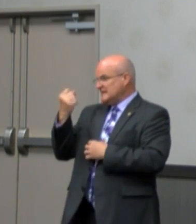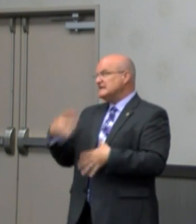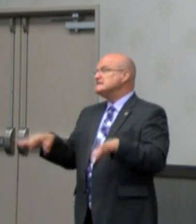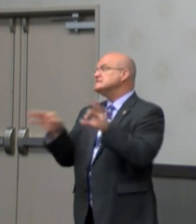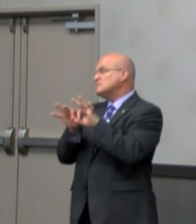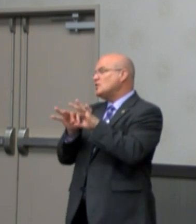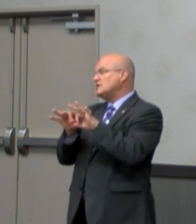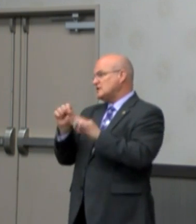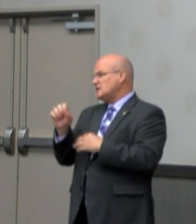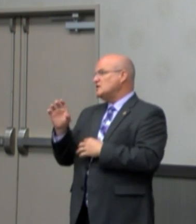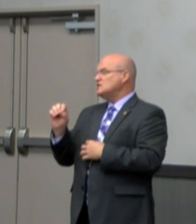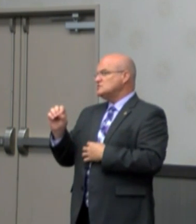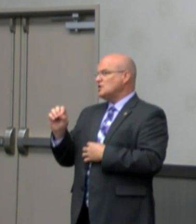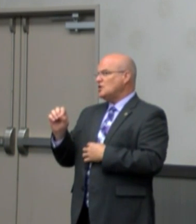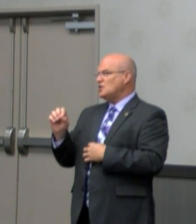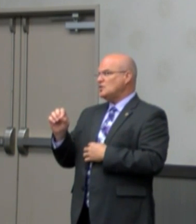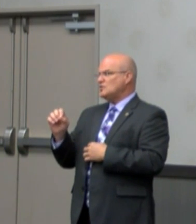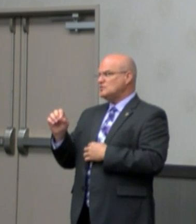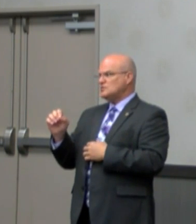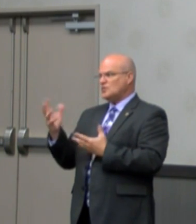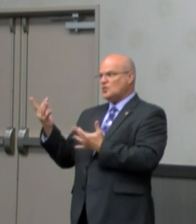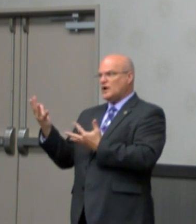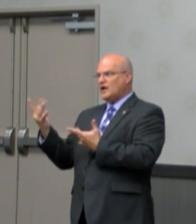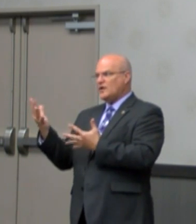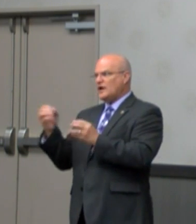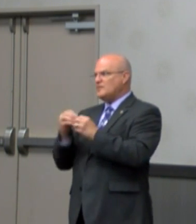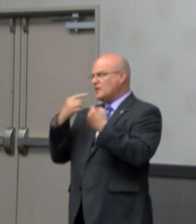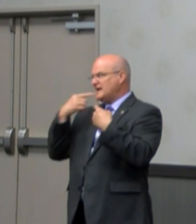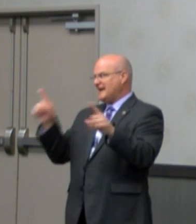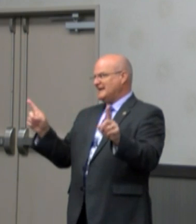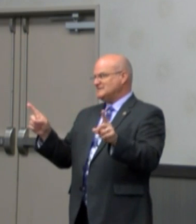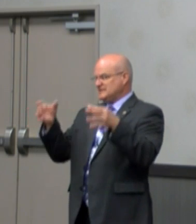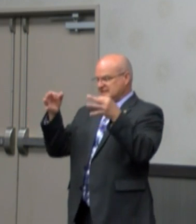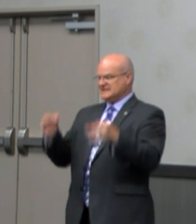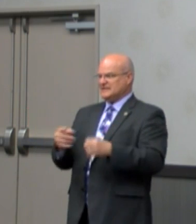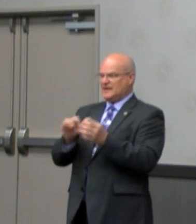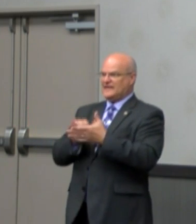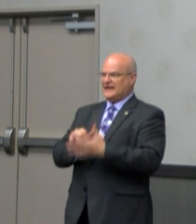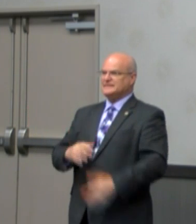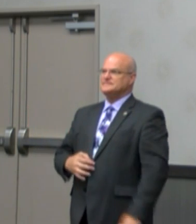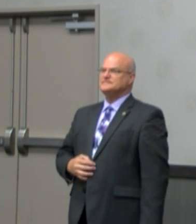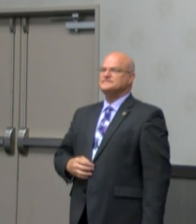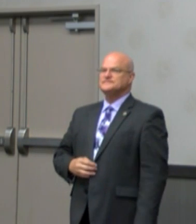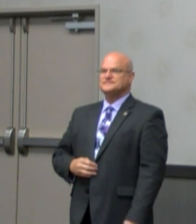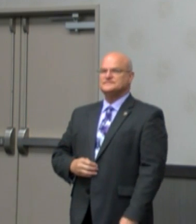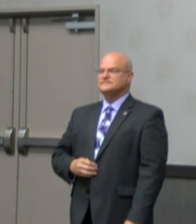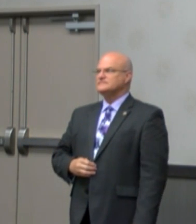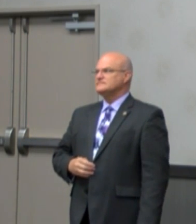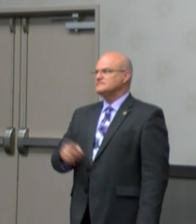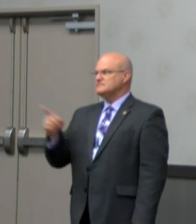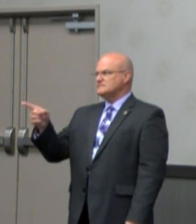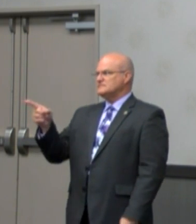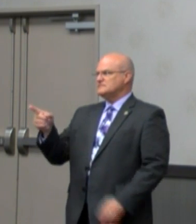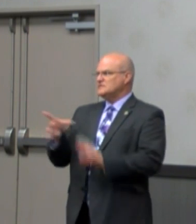important that is, and so stay tuned for additional announcements and decisions on that.